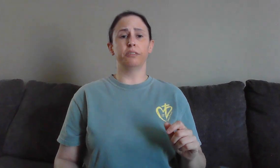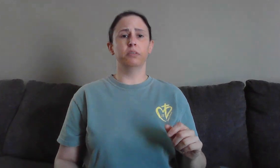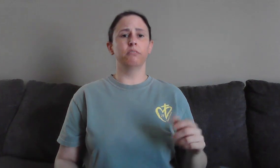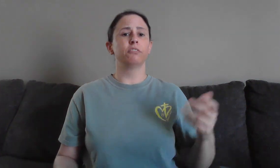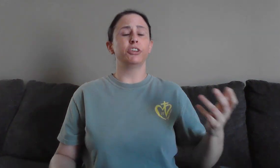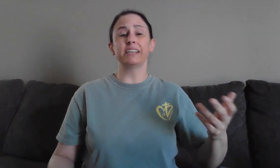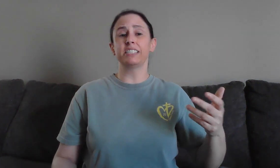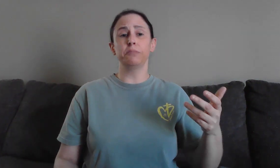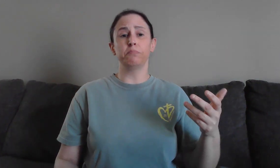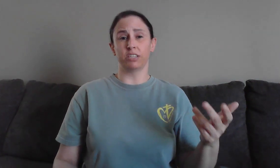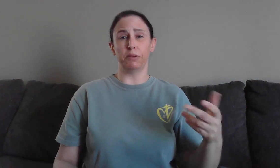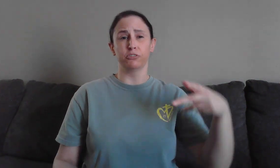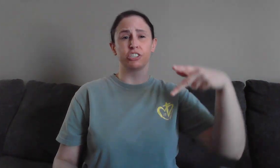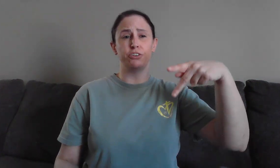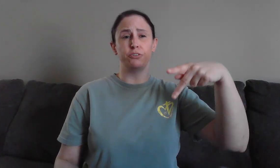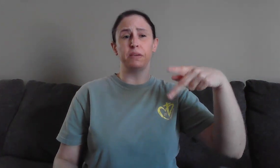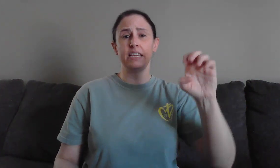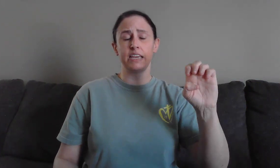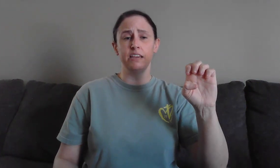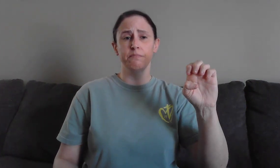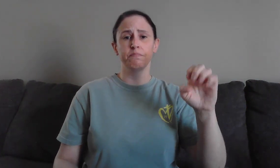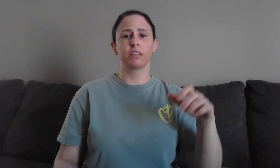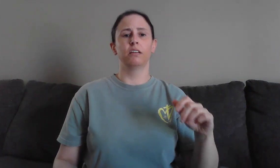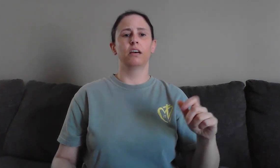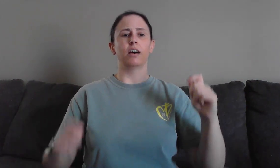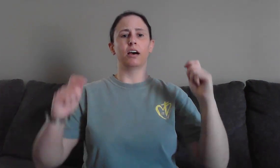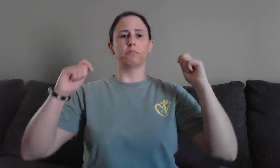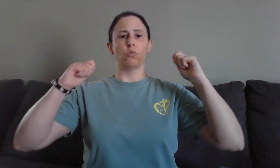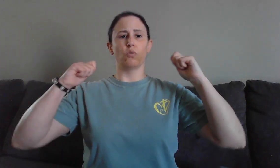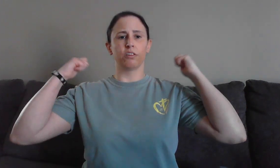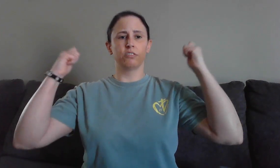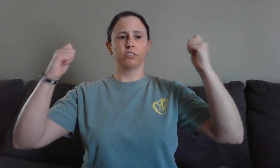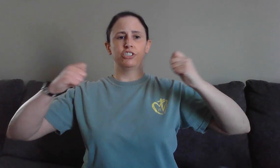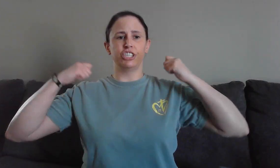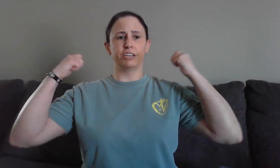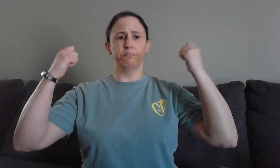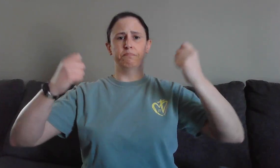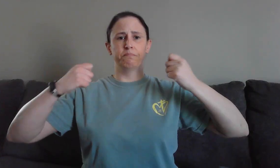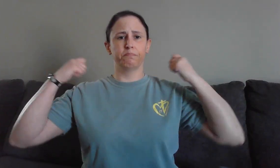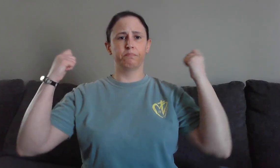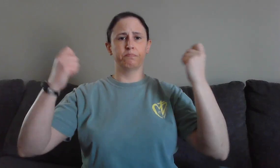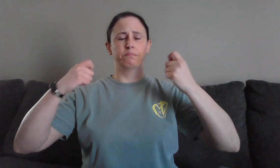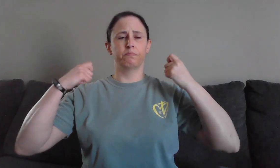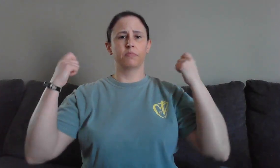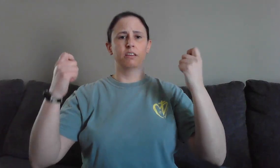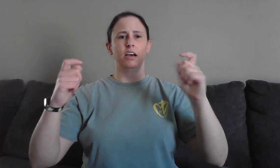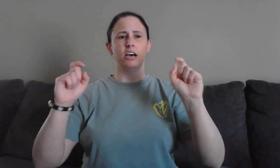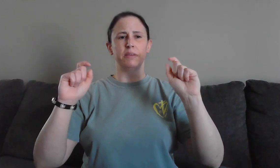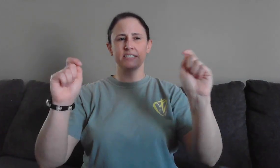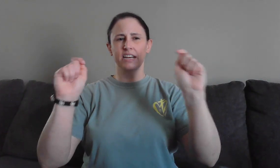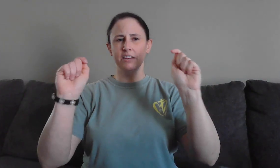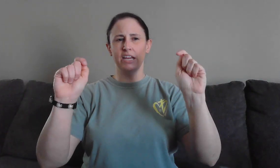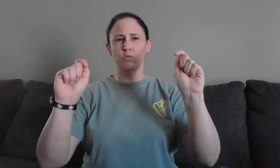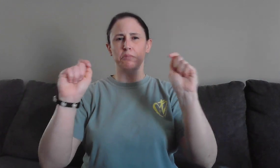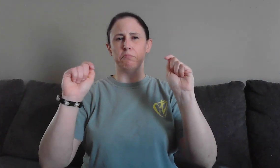Gym, you might see some people just do PE or gym. And it's kind of like with a